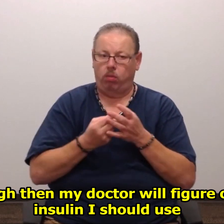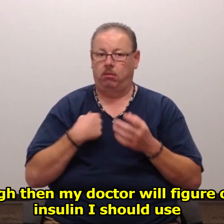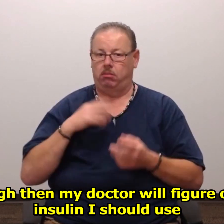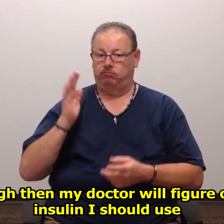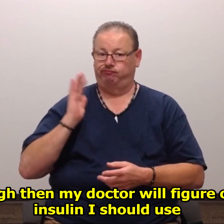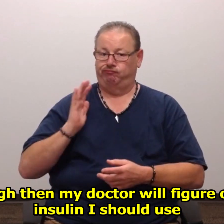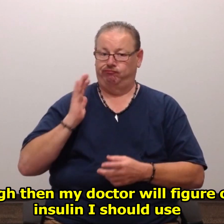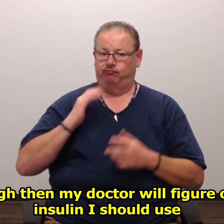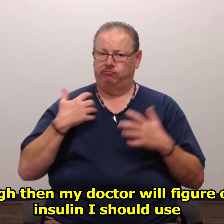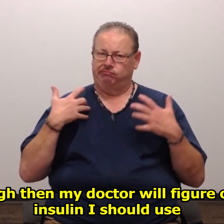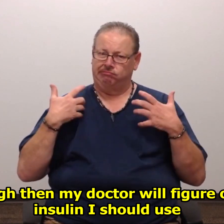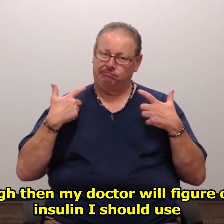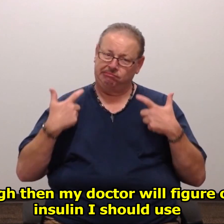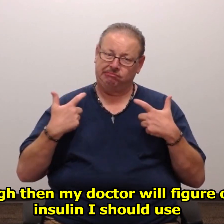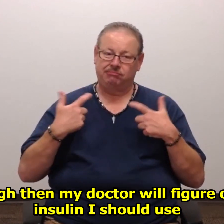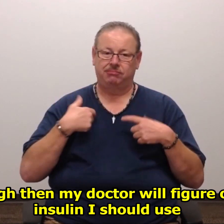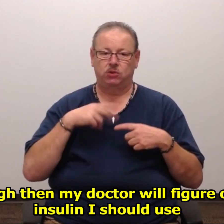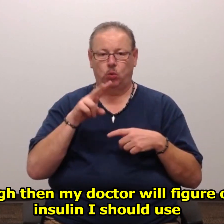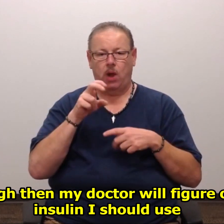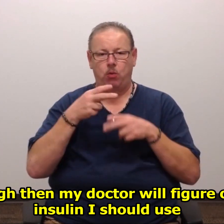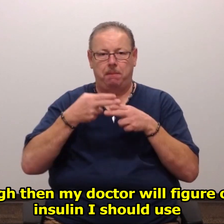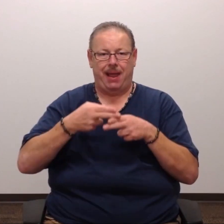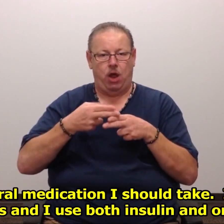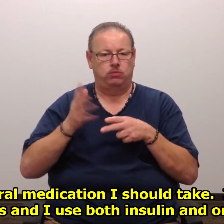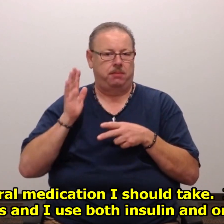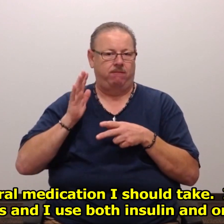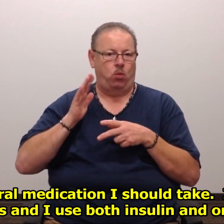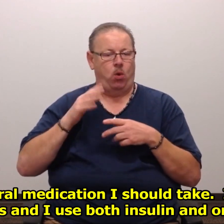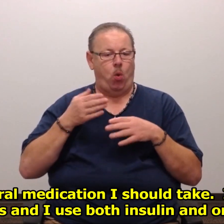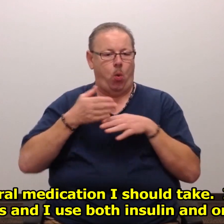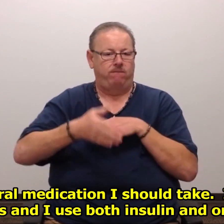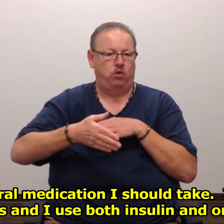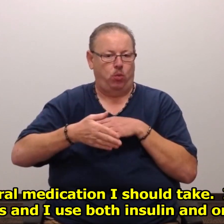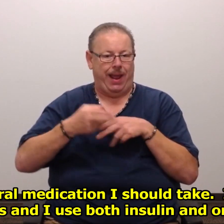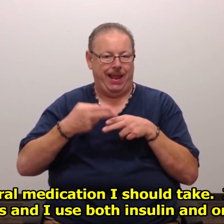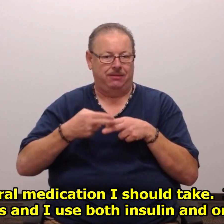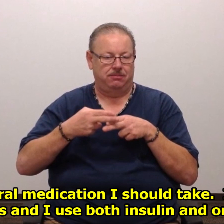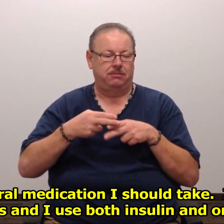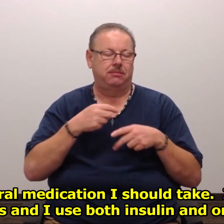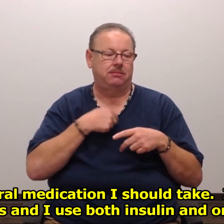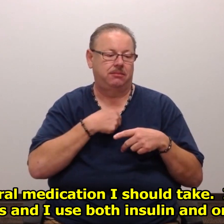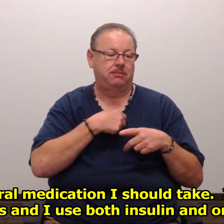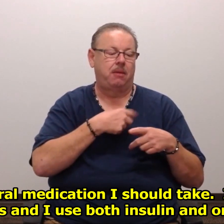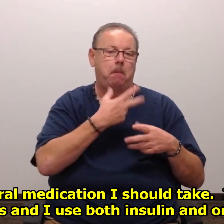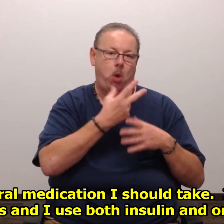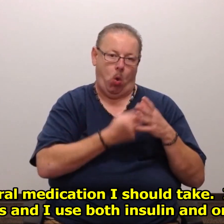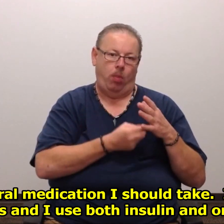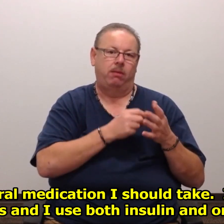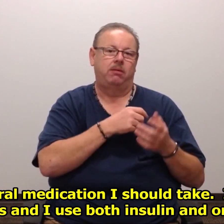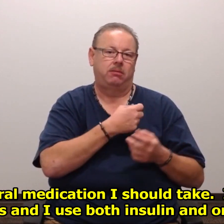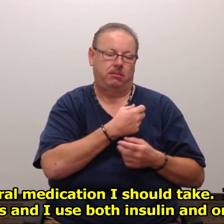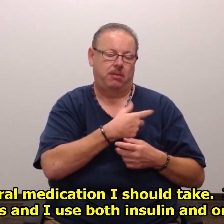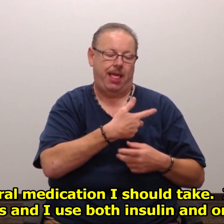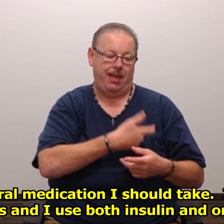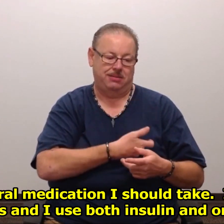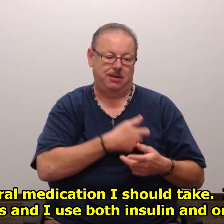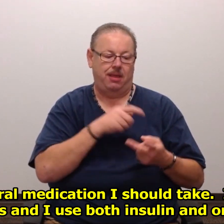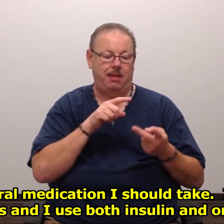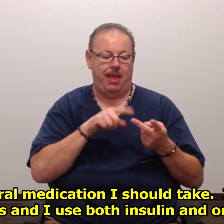out how much insulin I should use and how much oral medication I should take. I used to weigh over 200